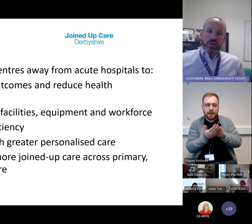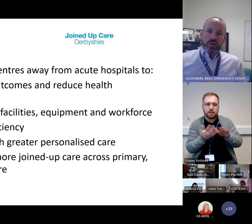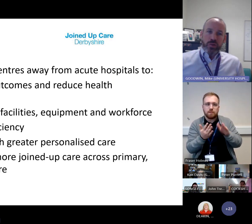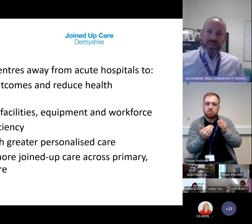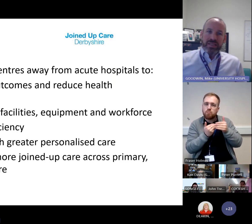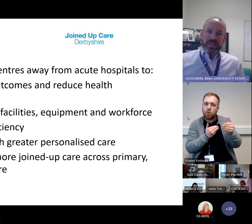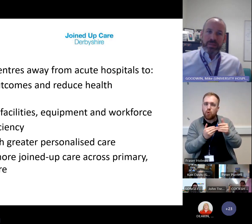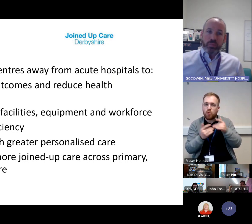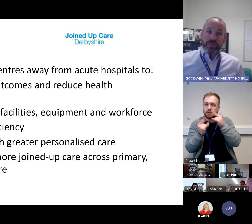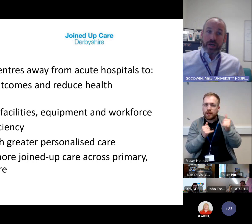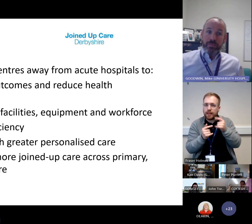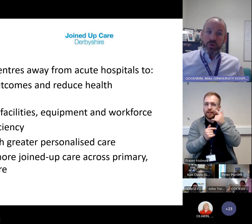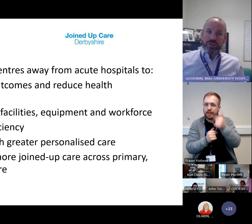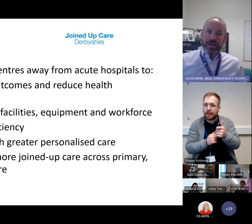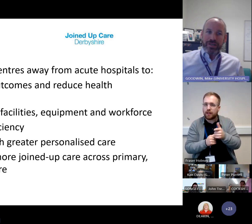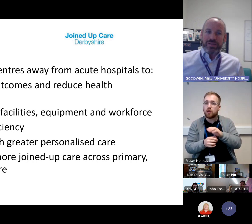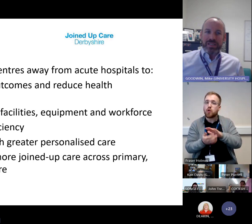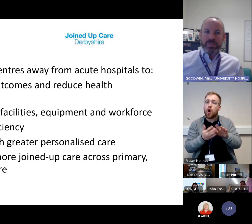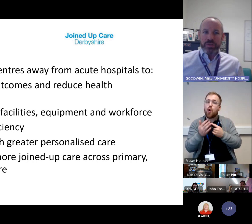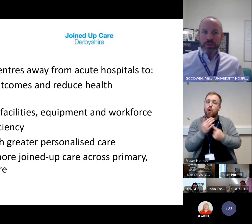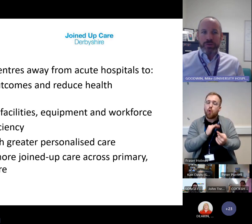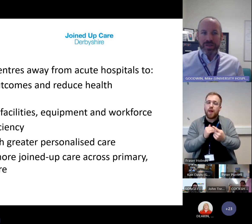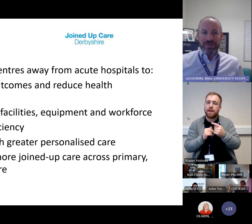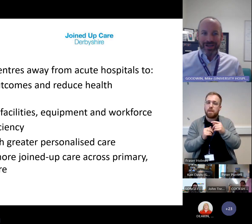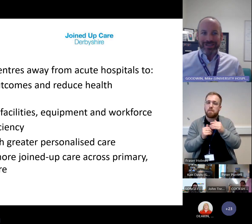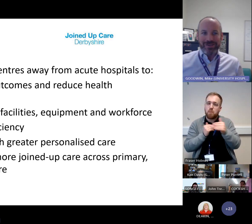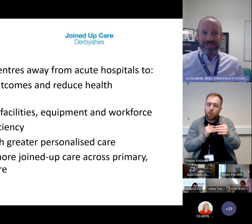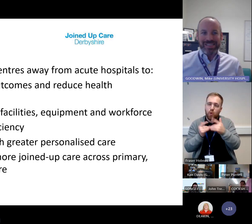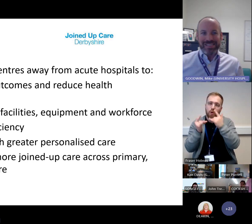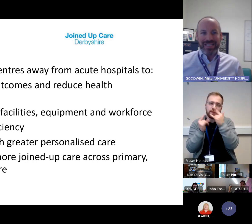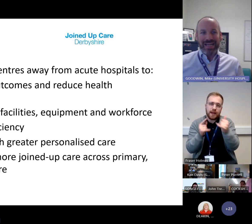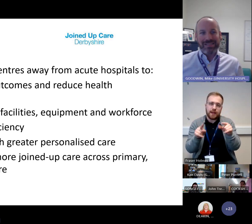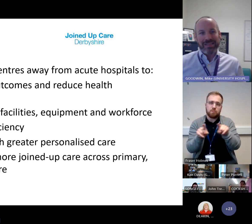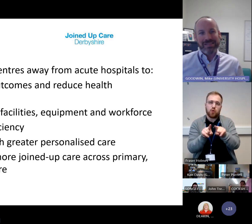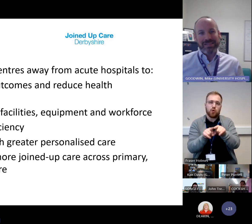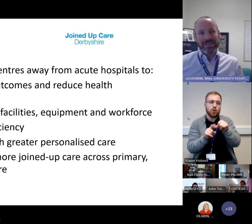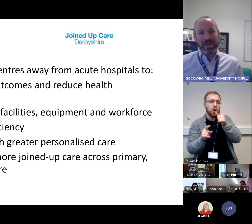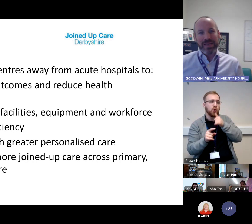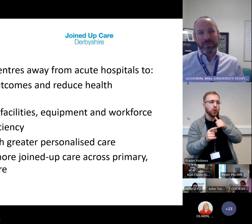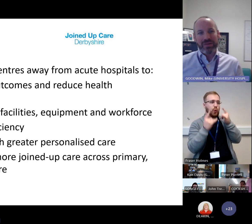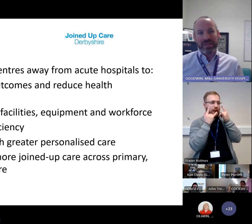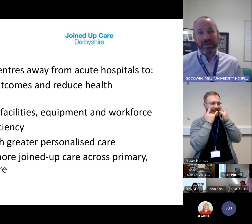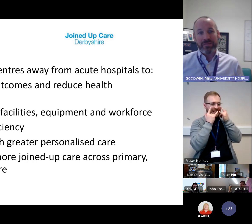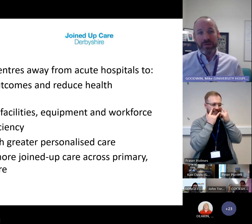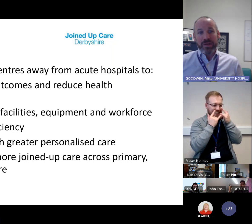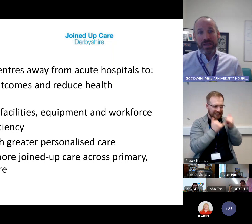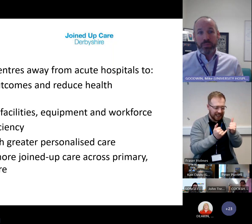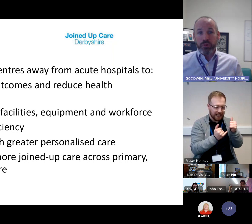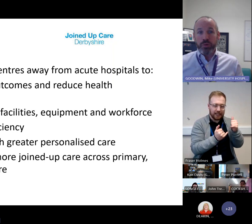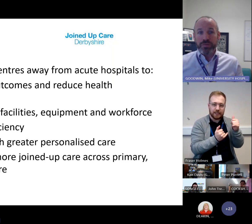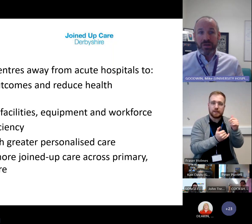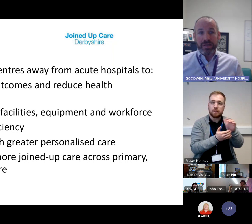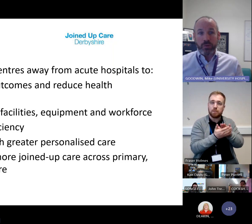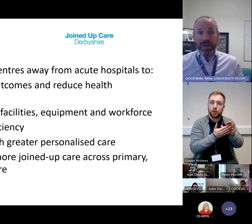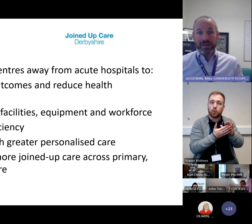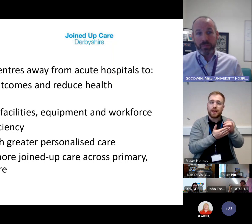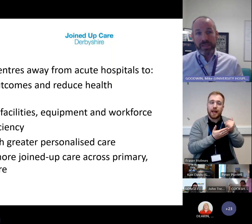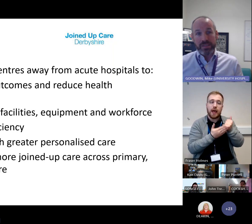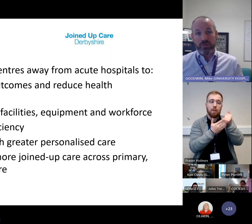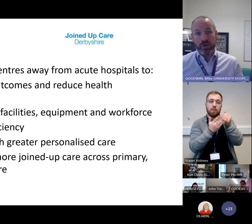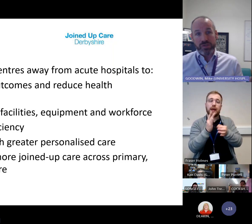not just using it to provide more diagnostics, but using diagnostics as a catalyst to be able to give improved